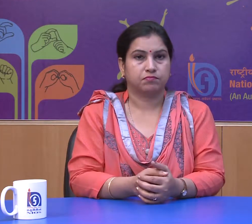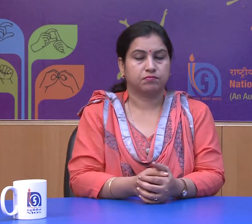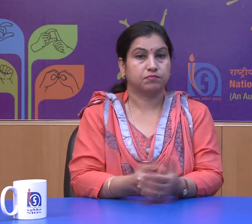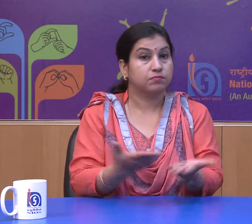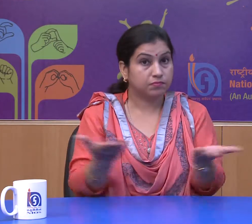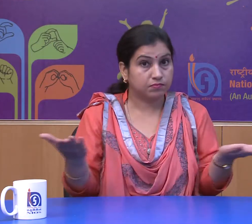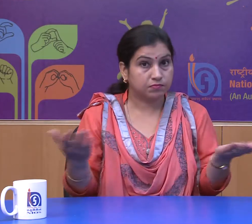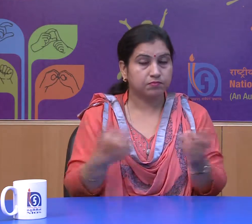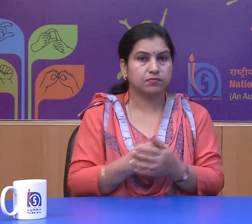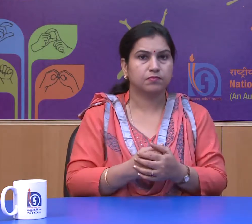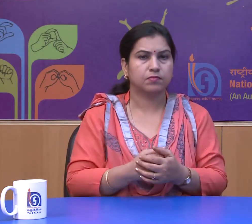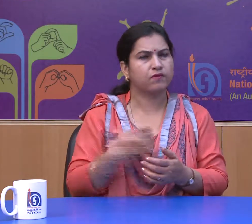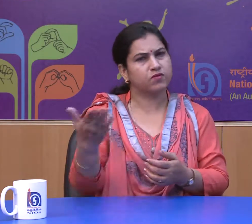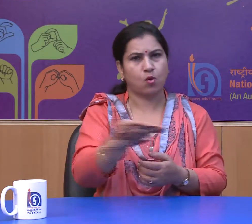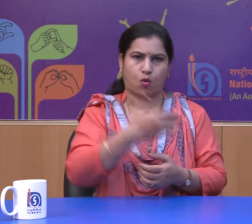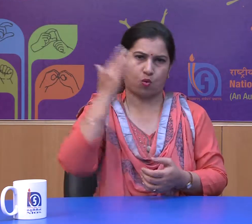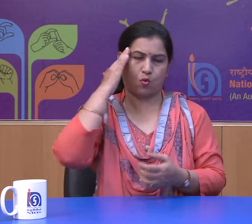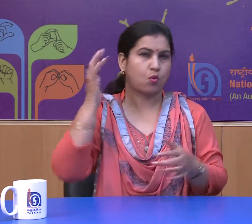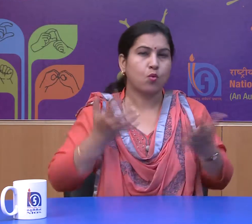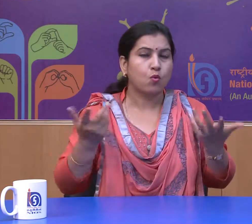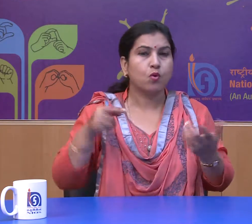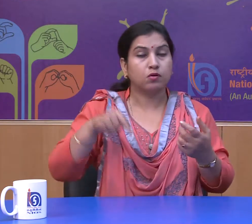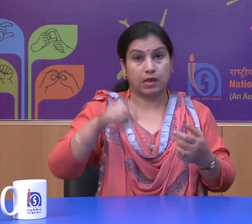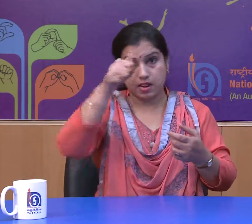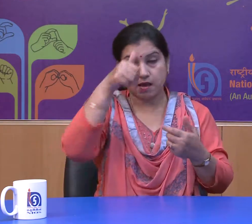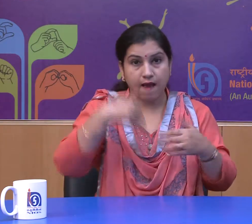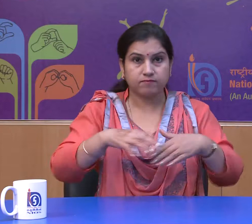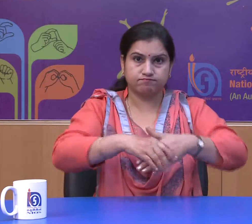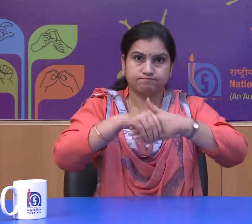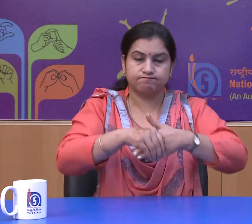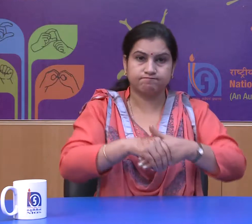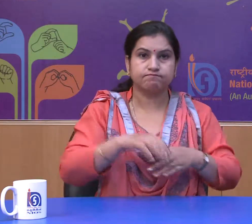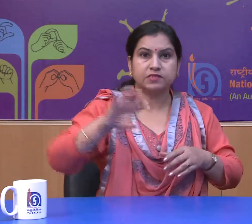Learners, we know that there is federal system in India.